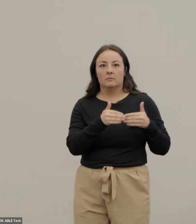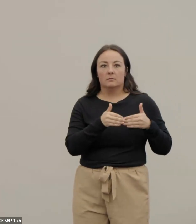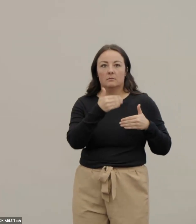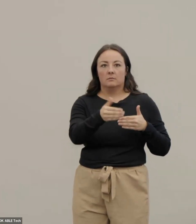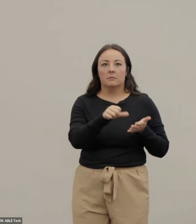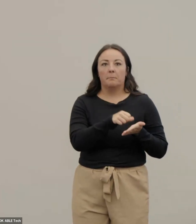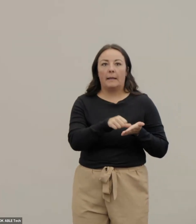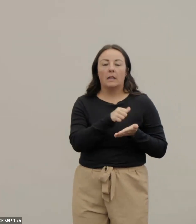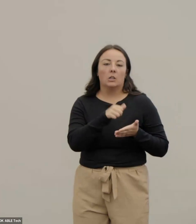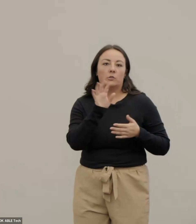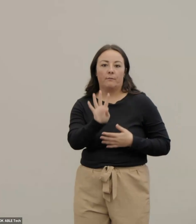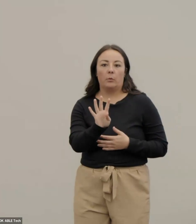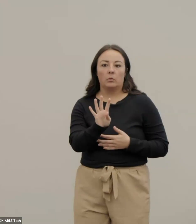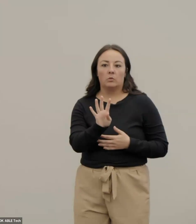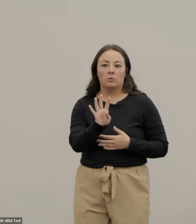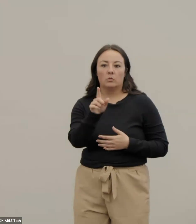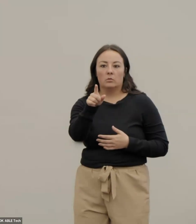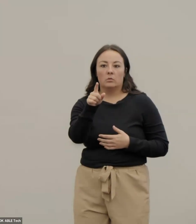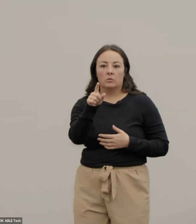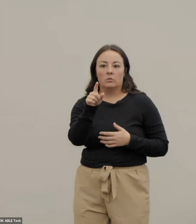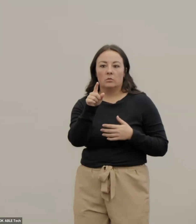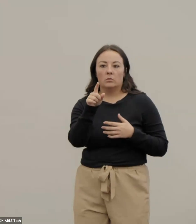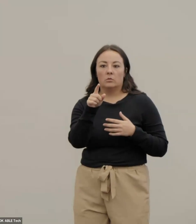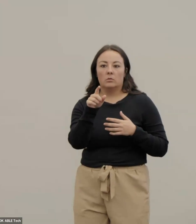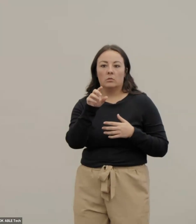Page 4. No next heading.